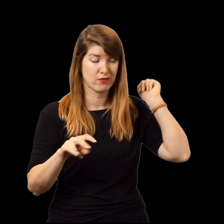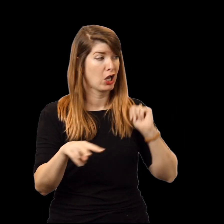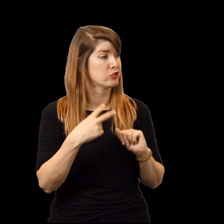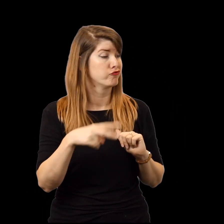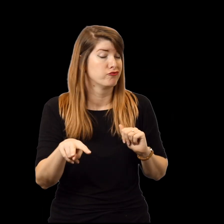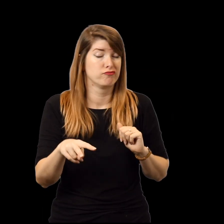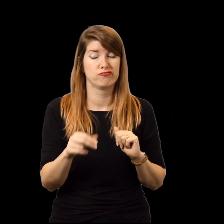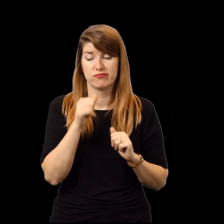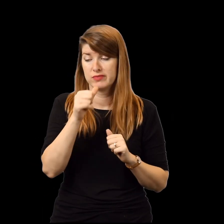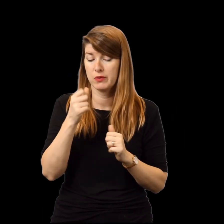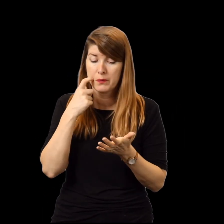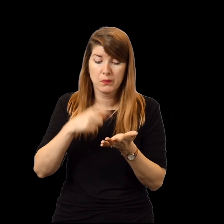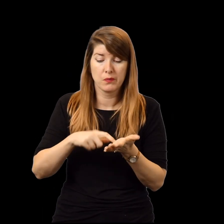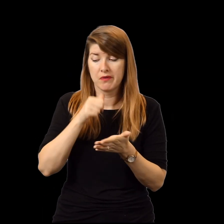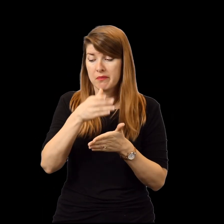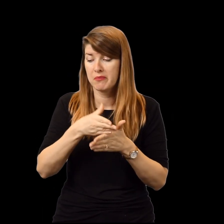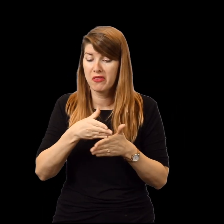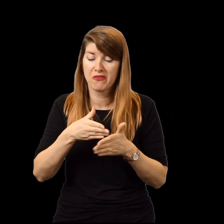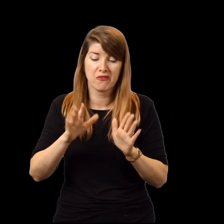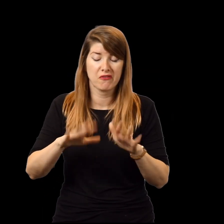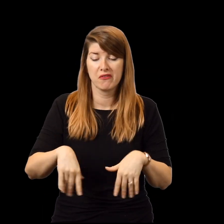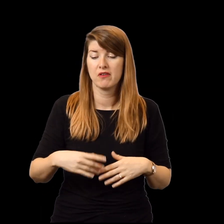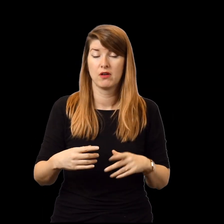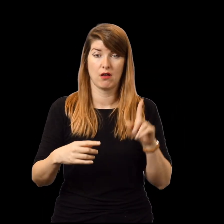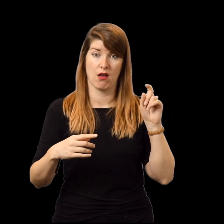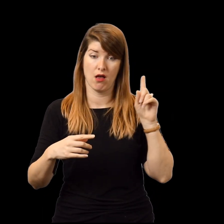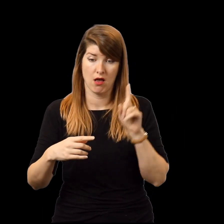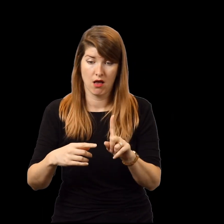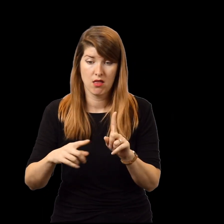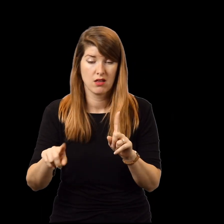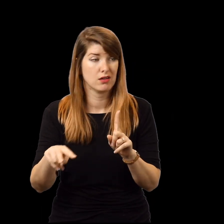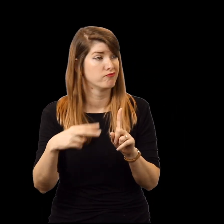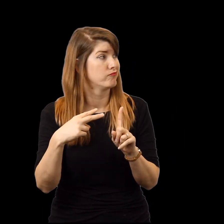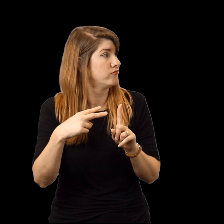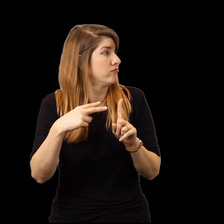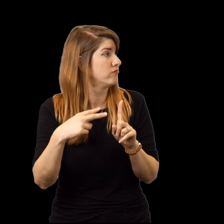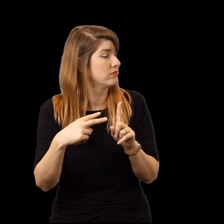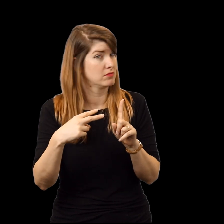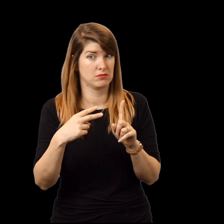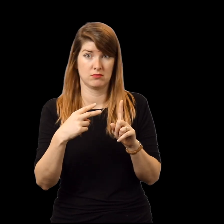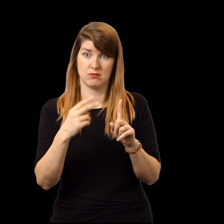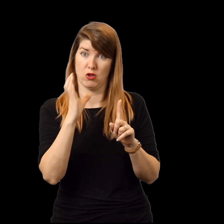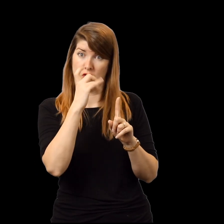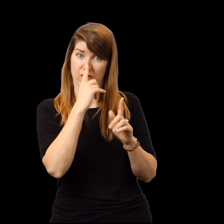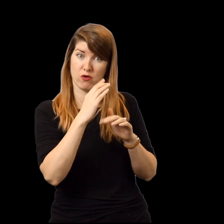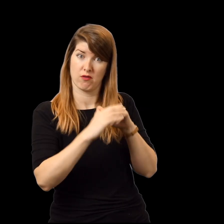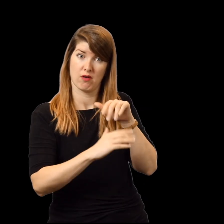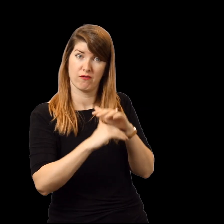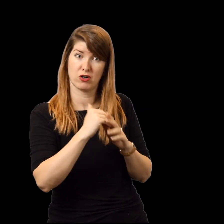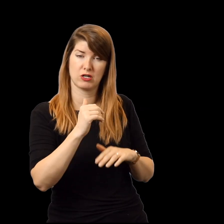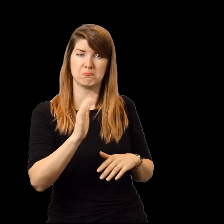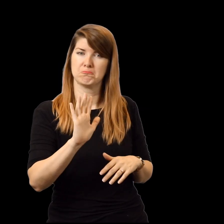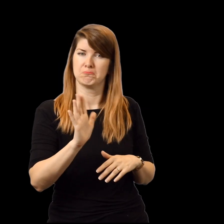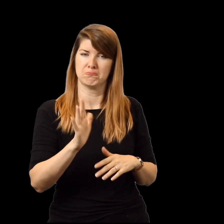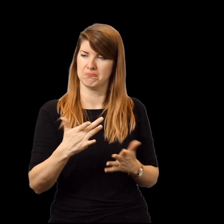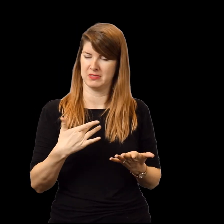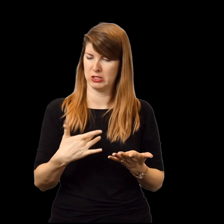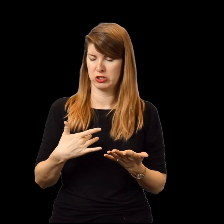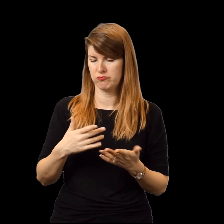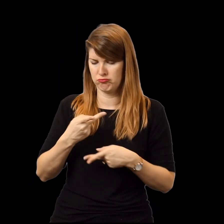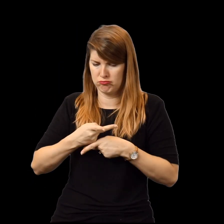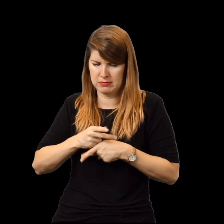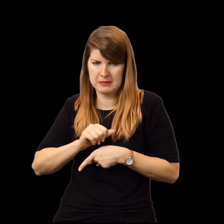much. When they came back, they didn't seek the parent out for comfort. If they did get upset, they took care of it